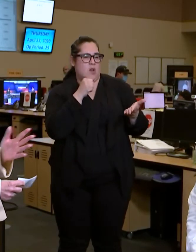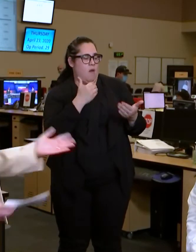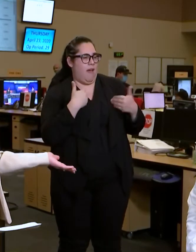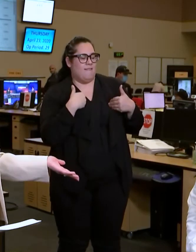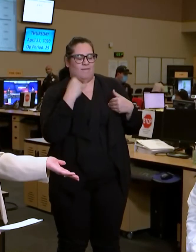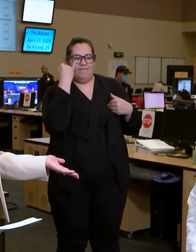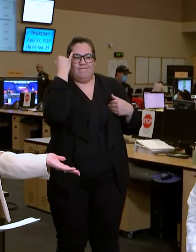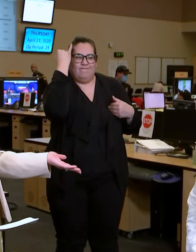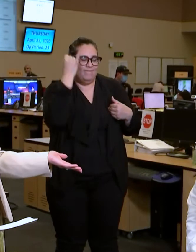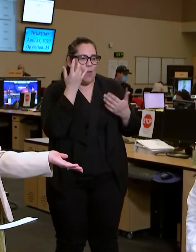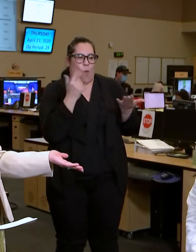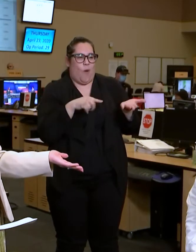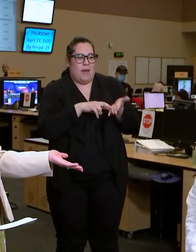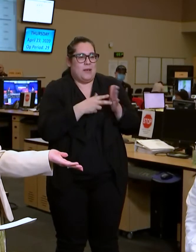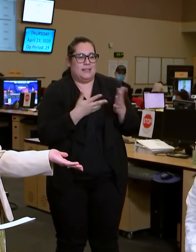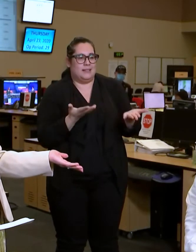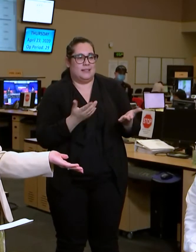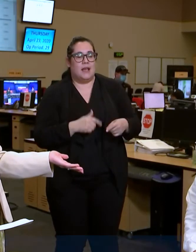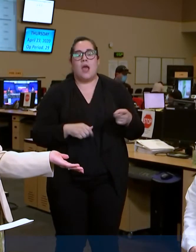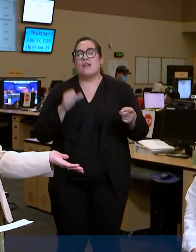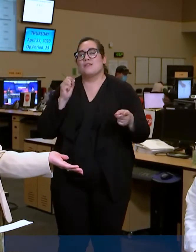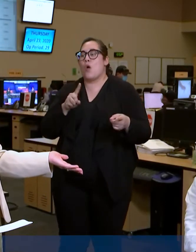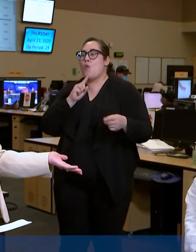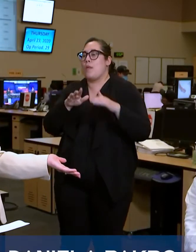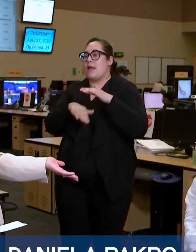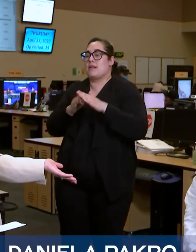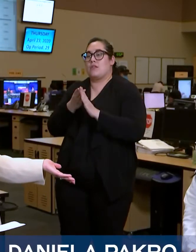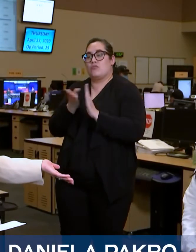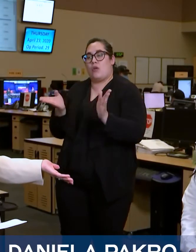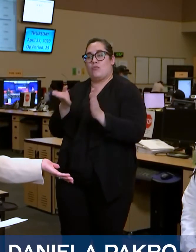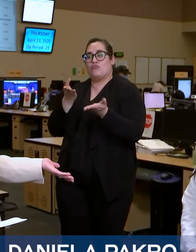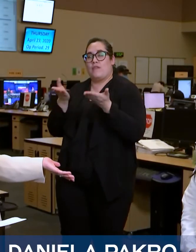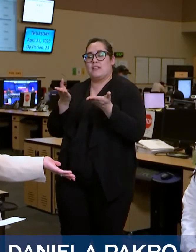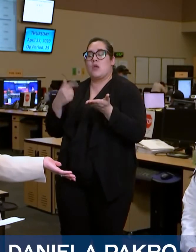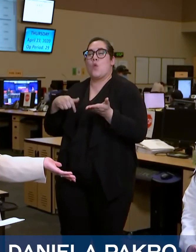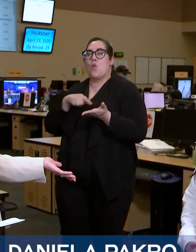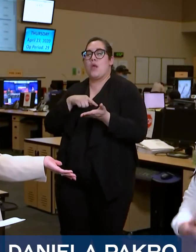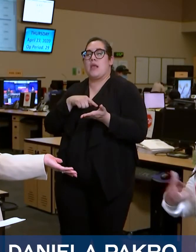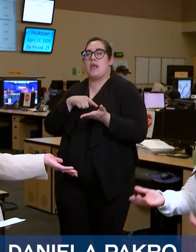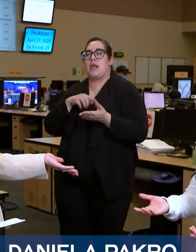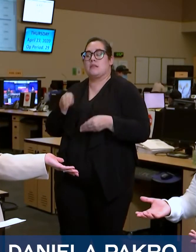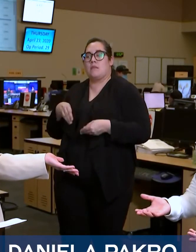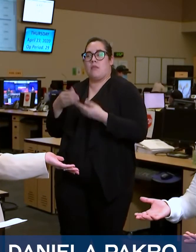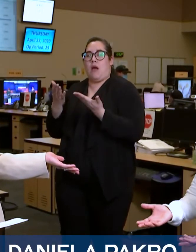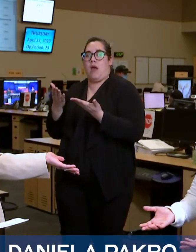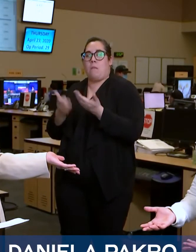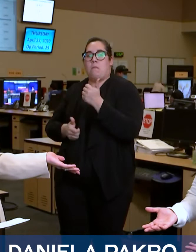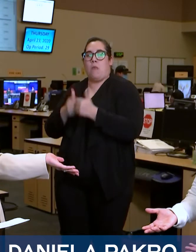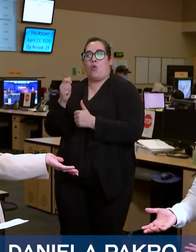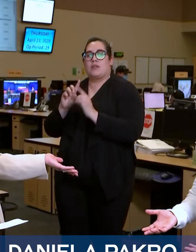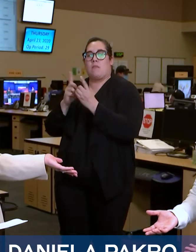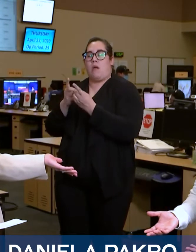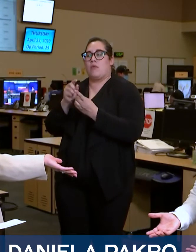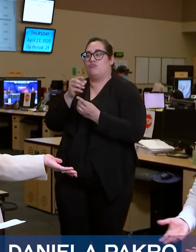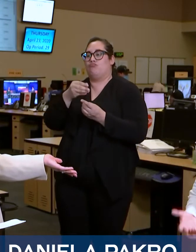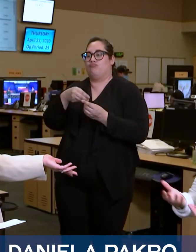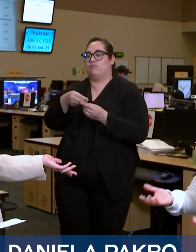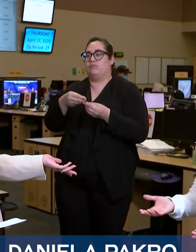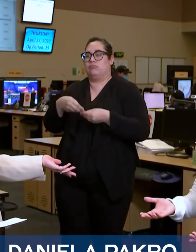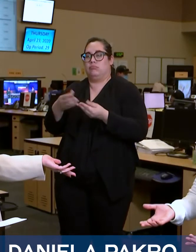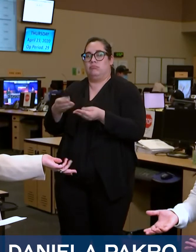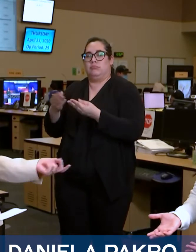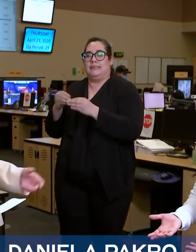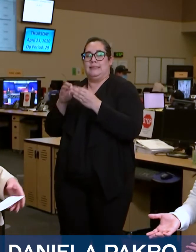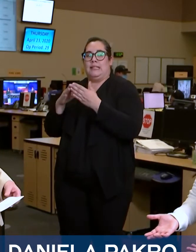have a clue as to what that means. So basically, General Services, we supply most of the departments within the city with all